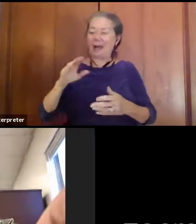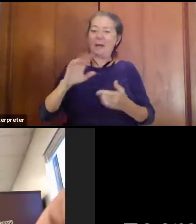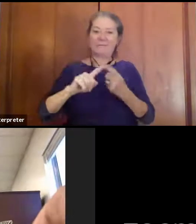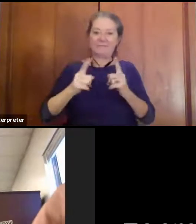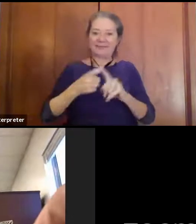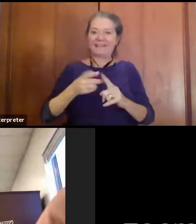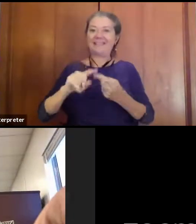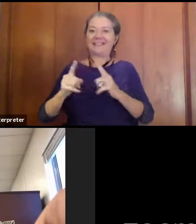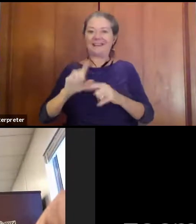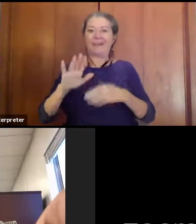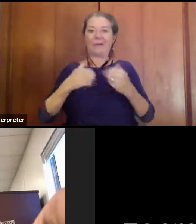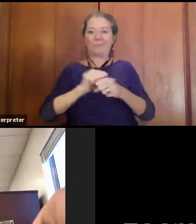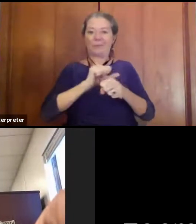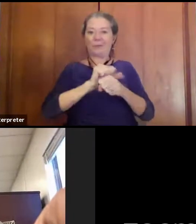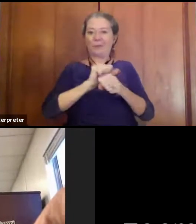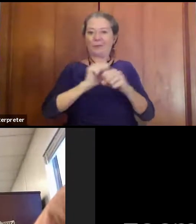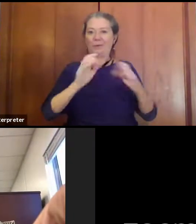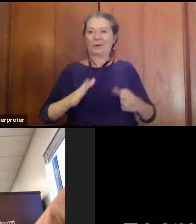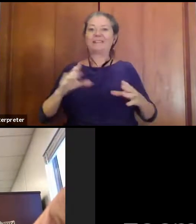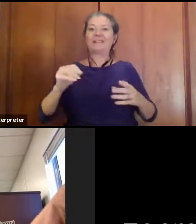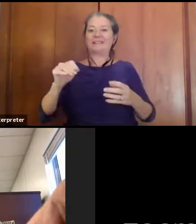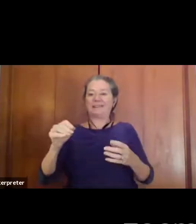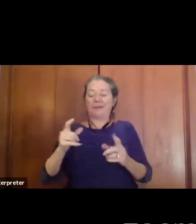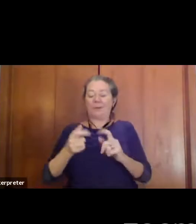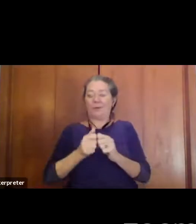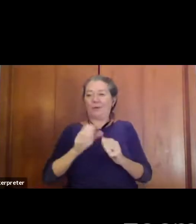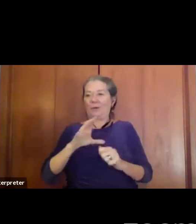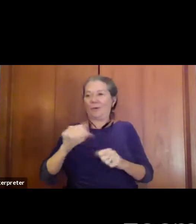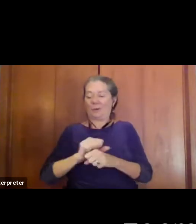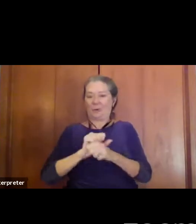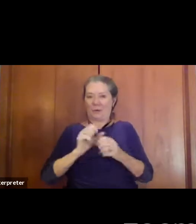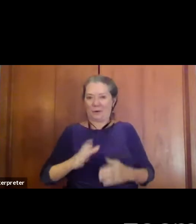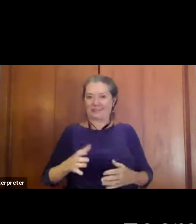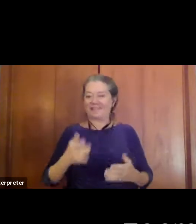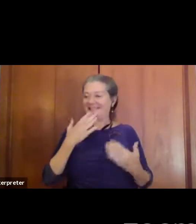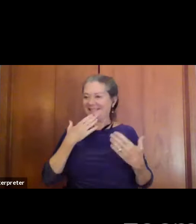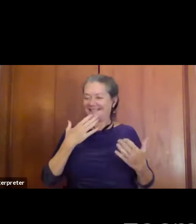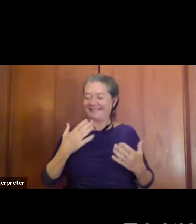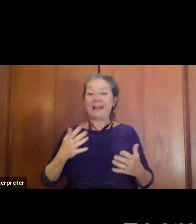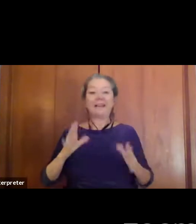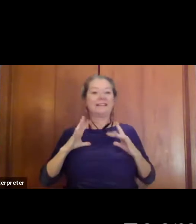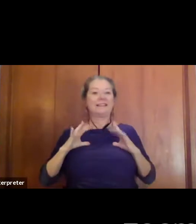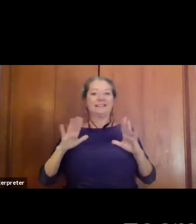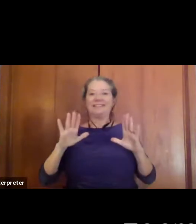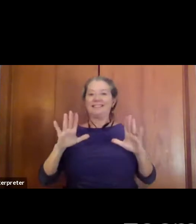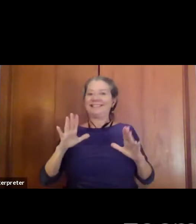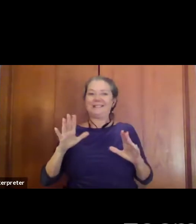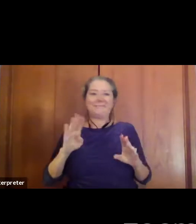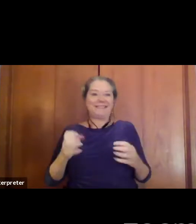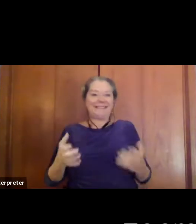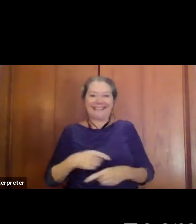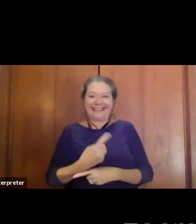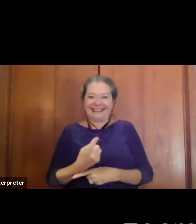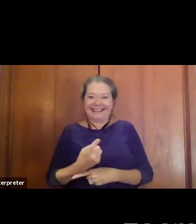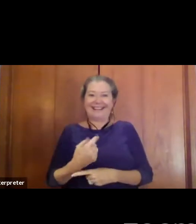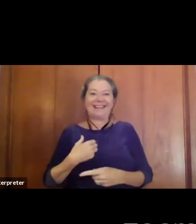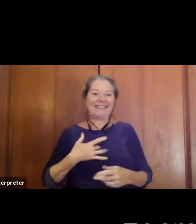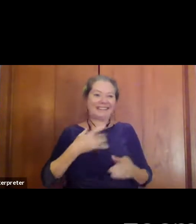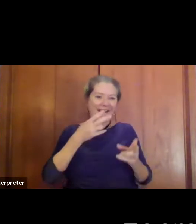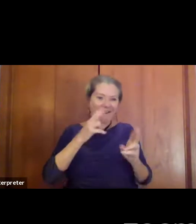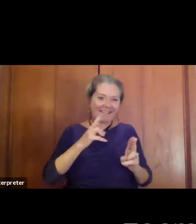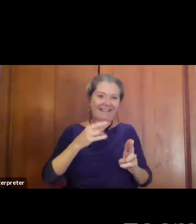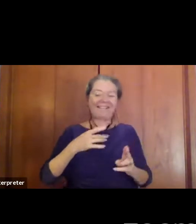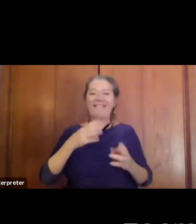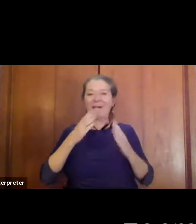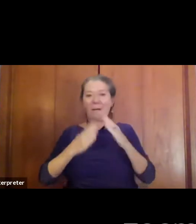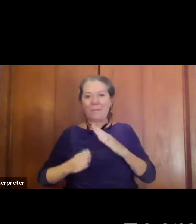del trabajo. Greetings, friends and coworkers. It is amazing to be with you today. I'm honored and humbled to be a